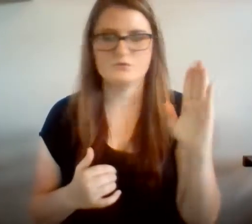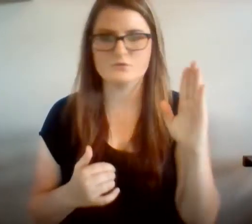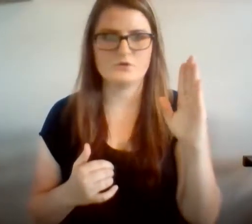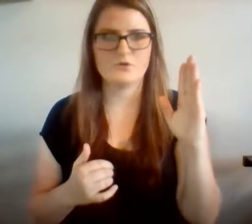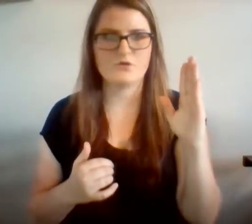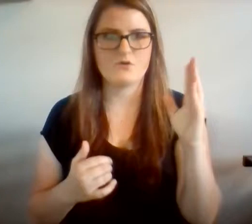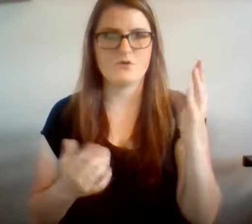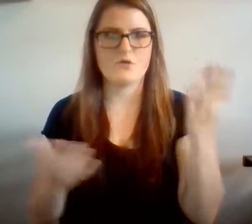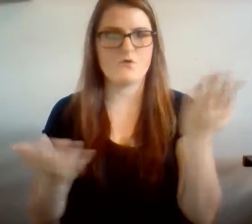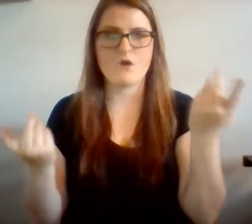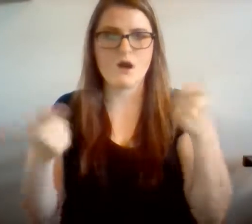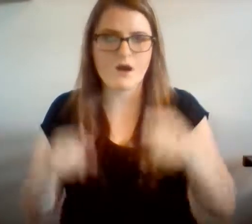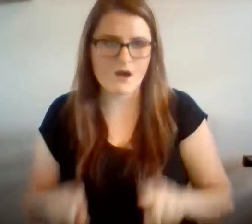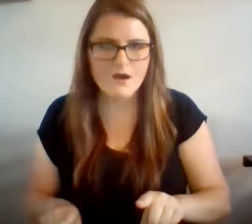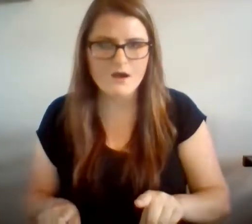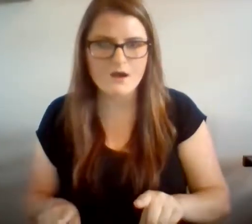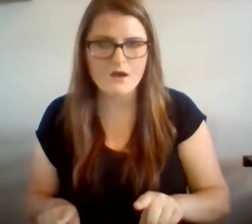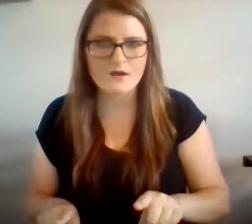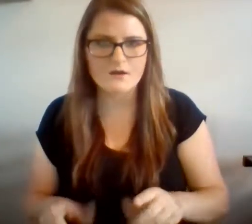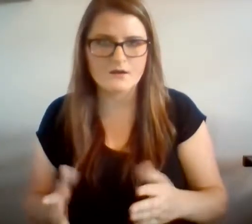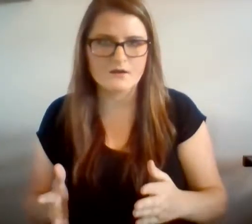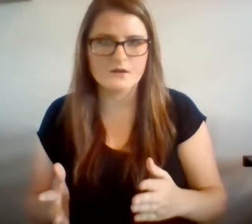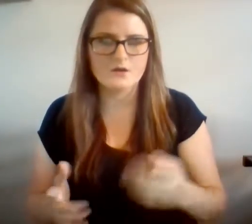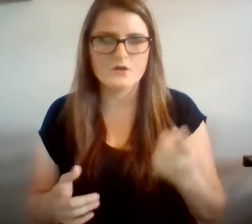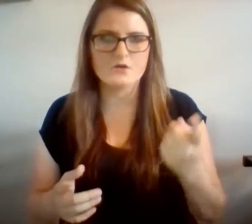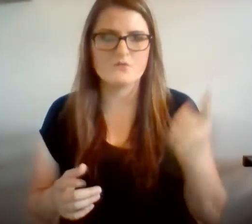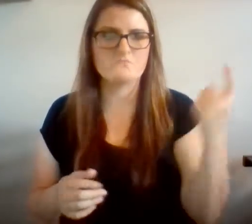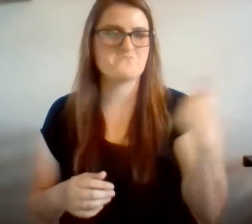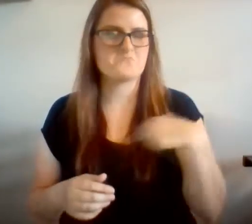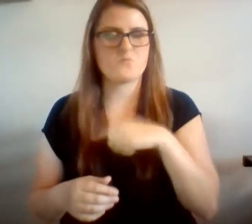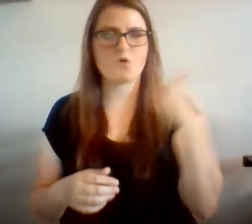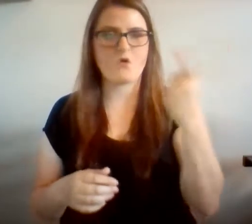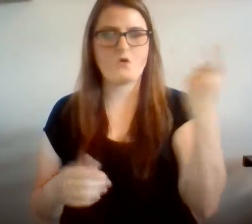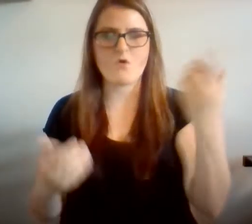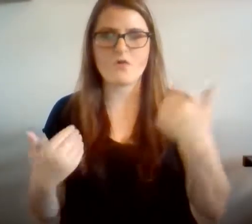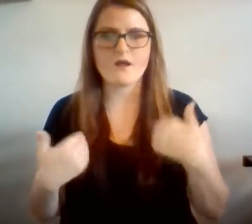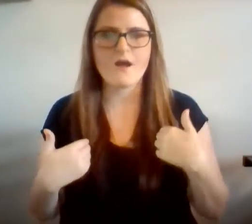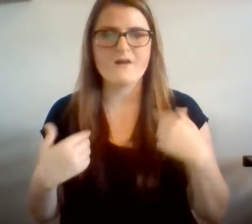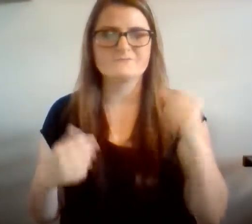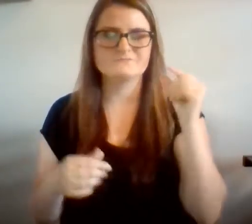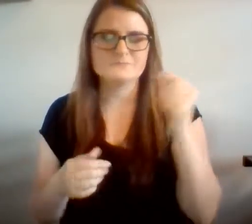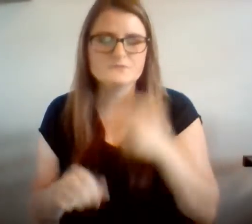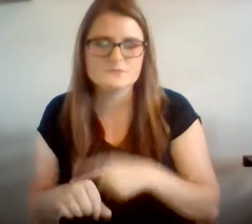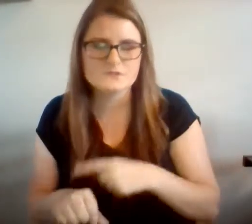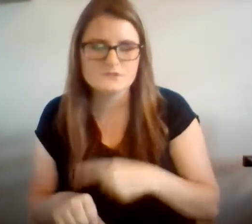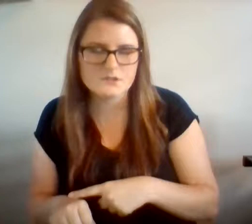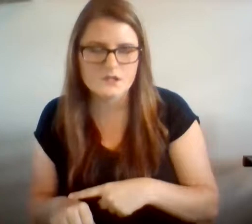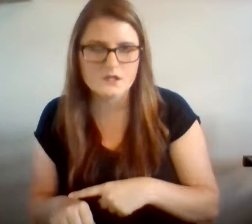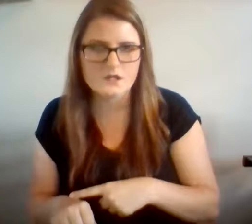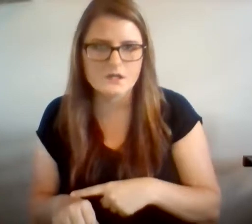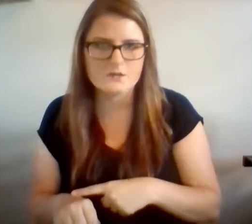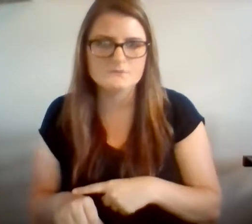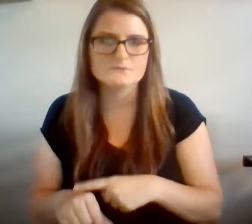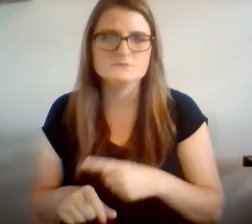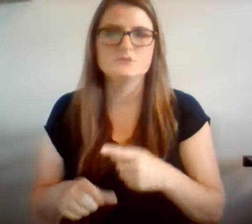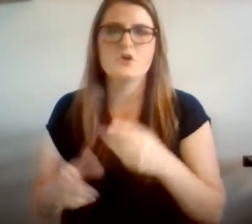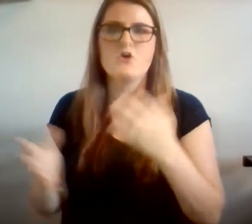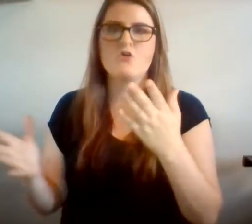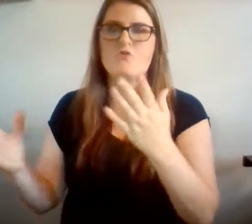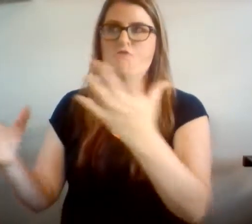that appears for a little time and then vanishes. Instead, you ought to say, if the Lord wills, we will live and do this or that." And I think one of the